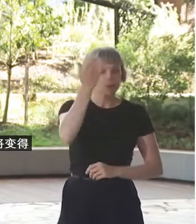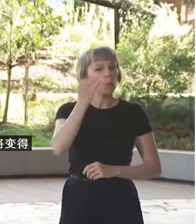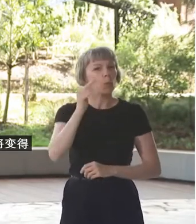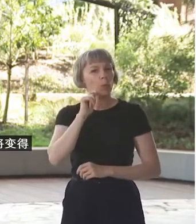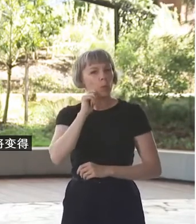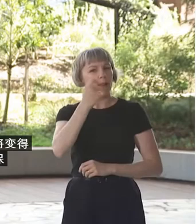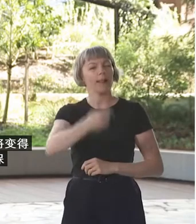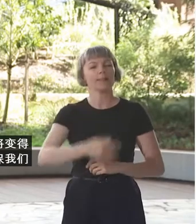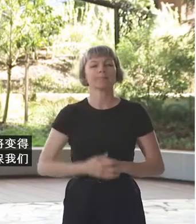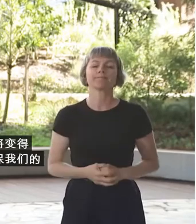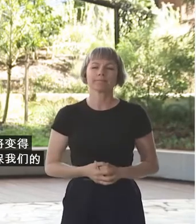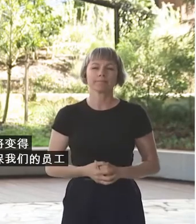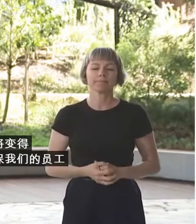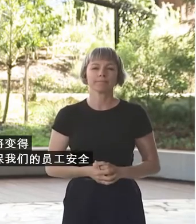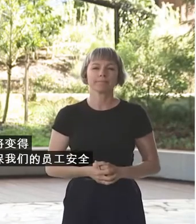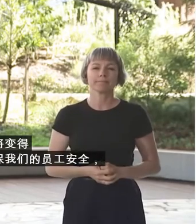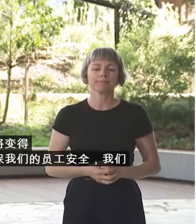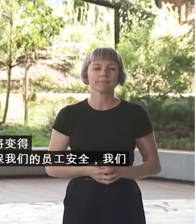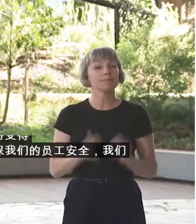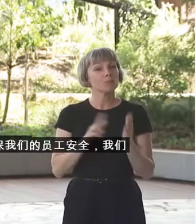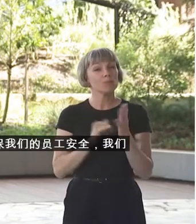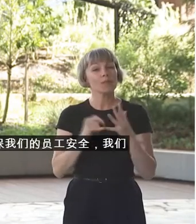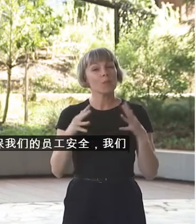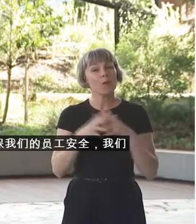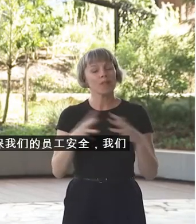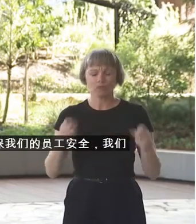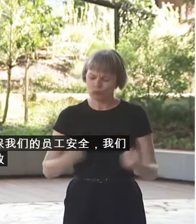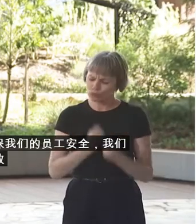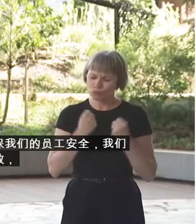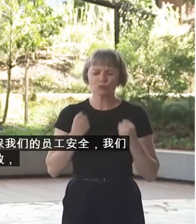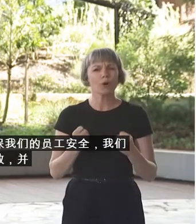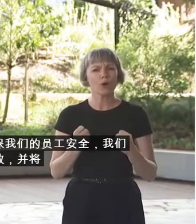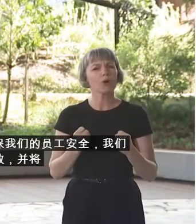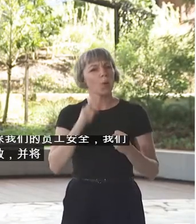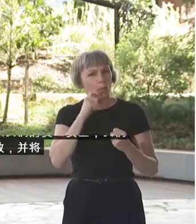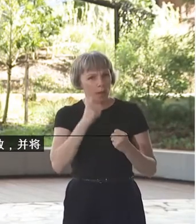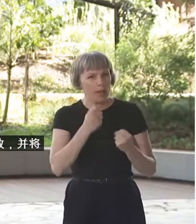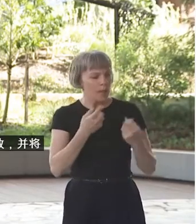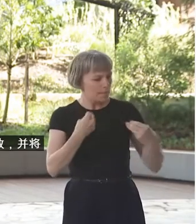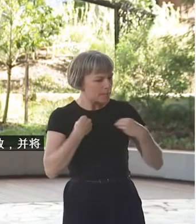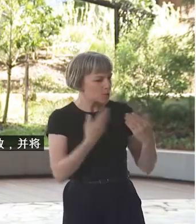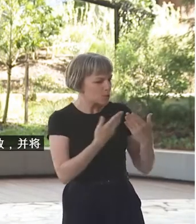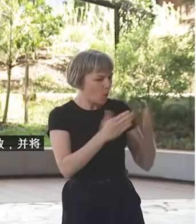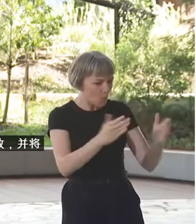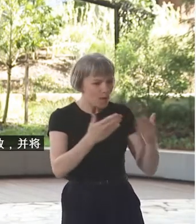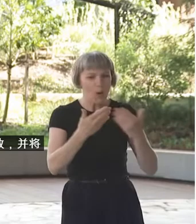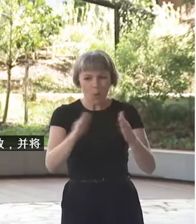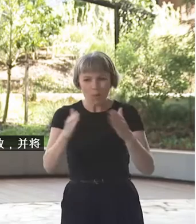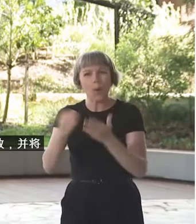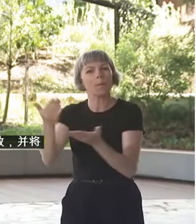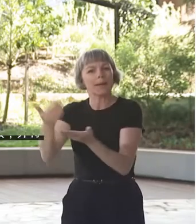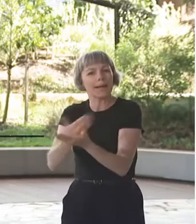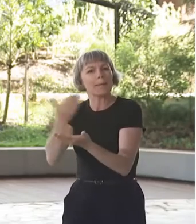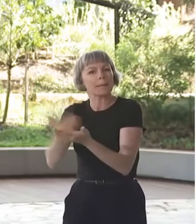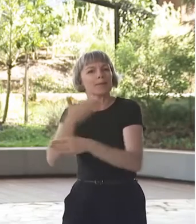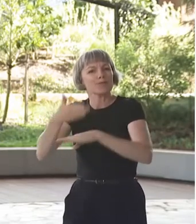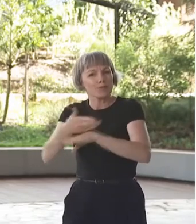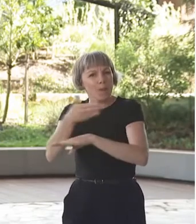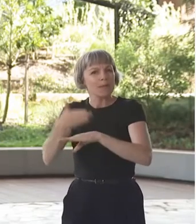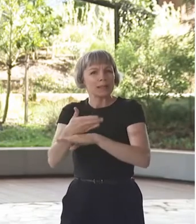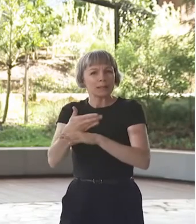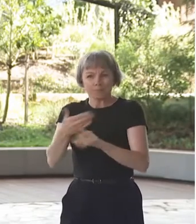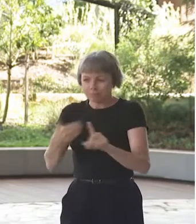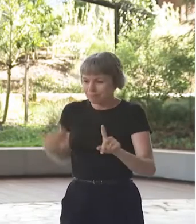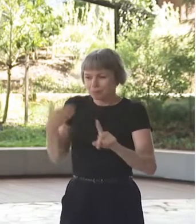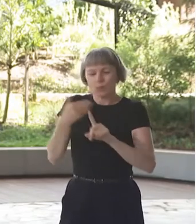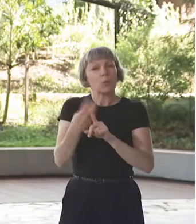stronger. We will keep our people safe. We will keep our businesses open, and we'll keep people in work. That has been our success over the